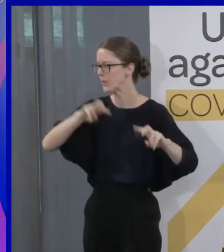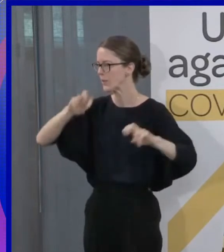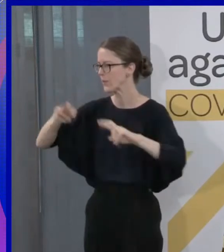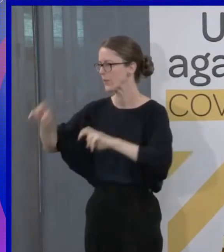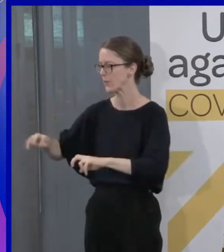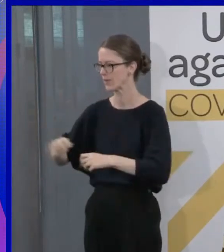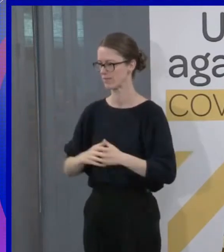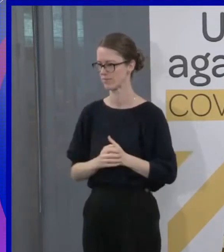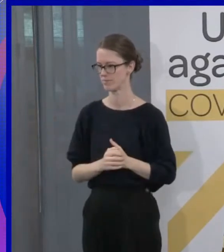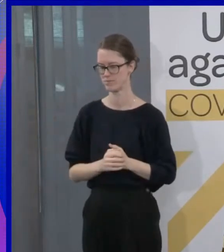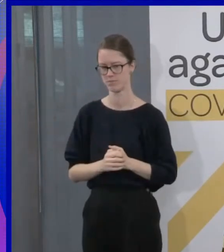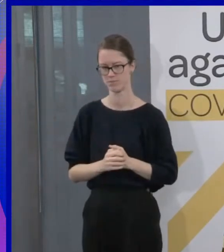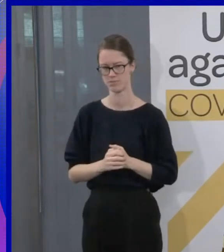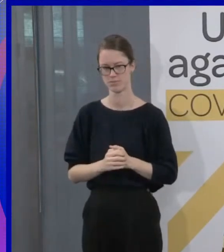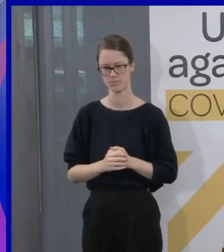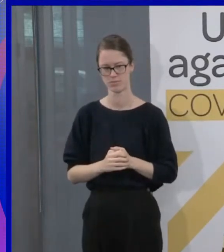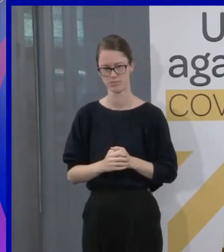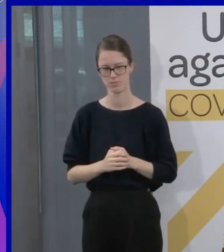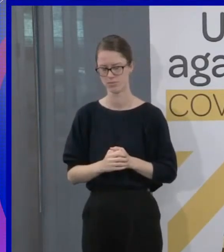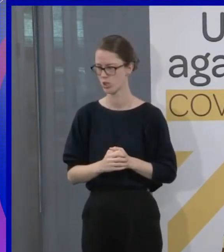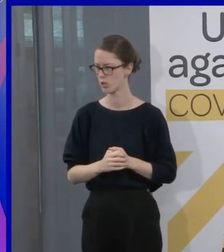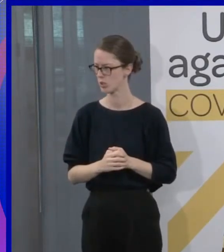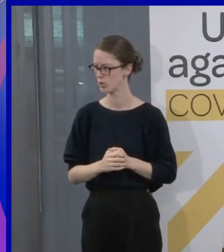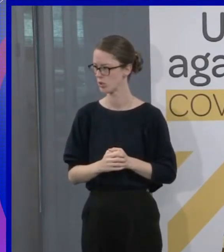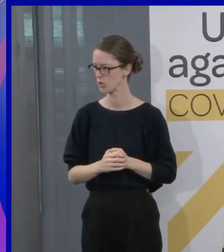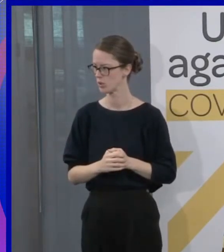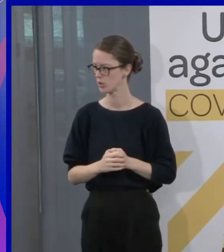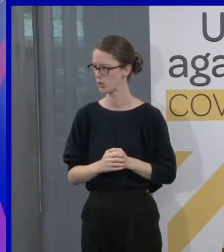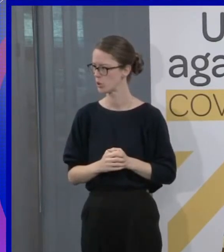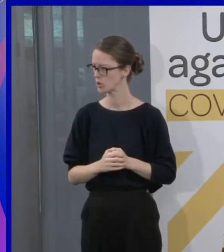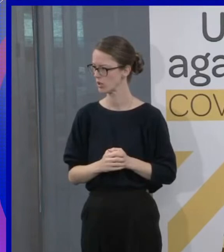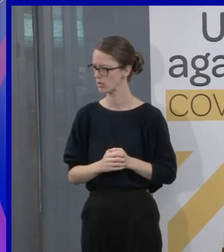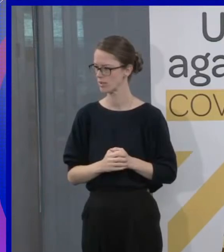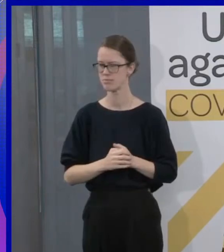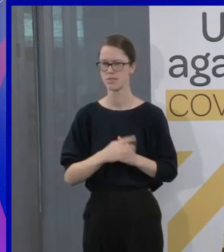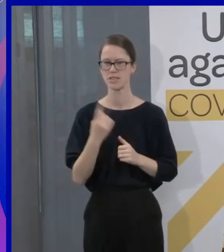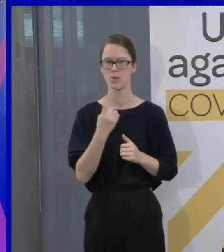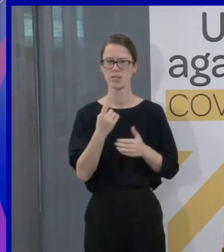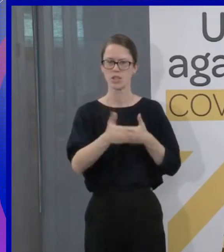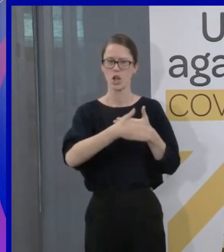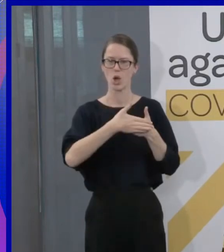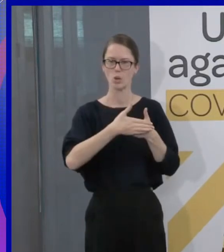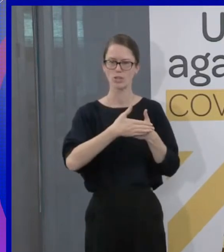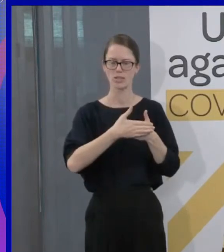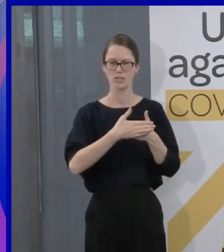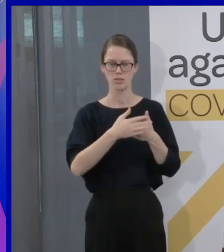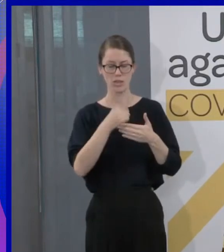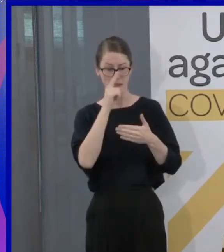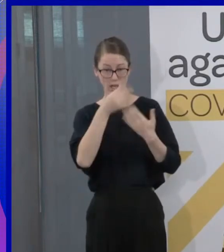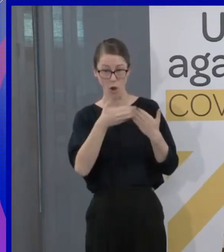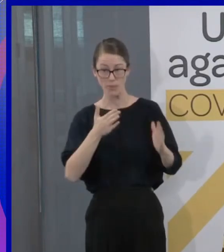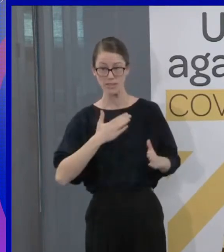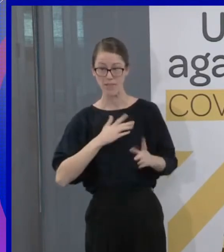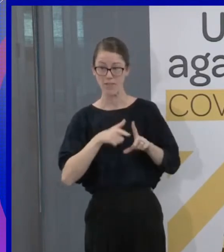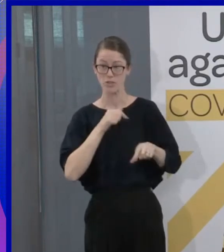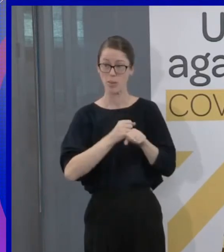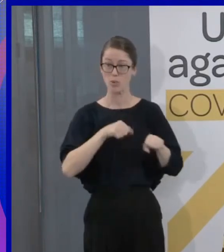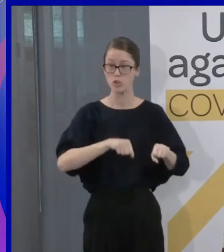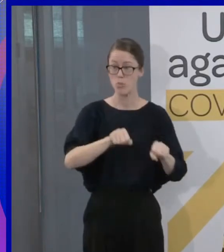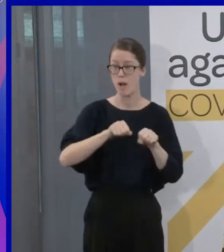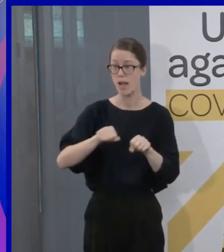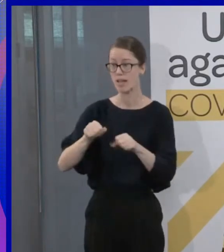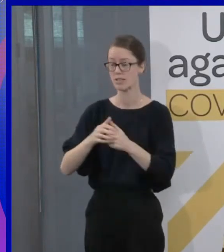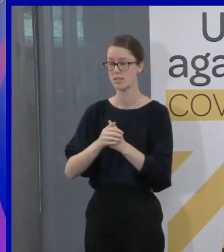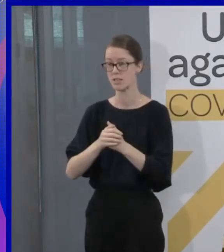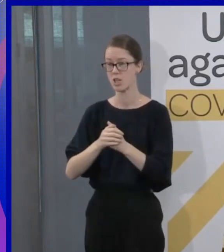I businesses understand in you Auckland meant that to- have had to close are saying that they can open safely, just like a supermarket or a dairy. What's your response to that?